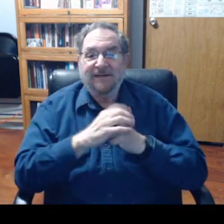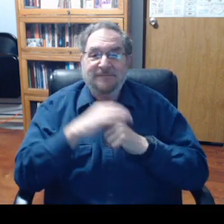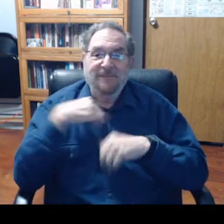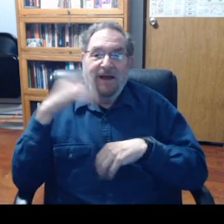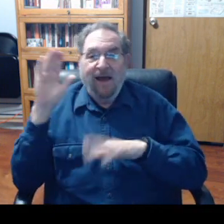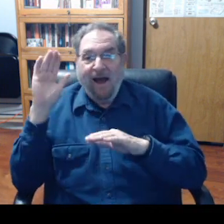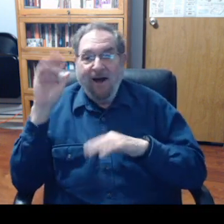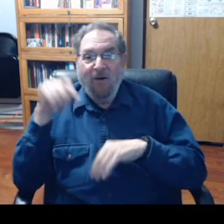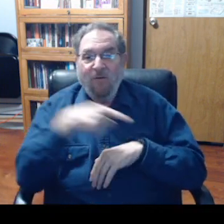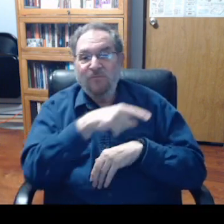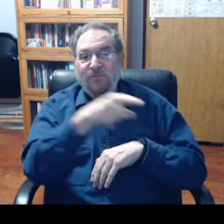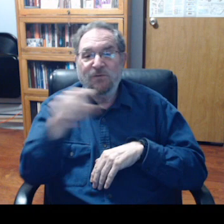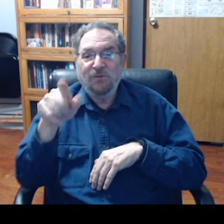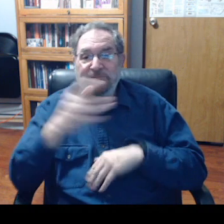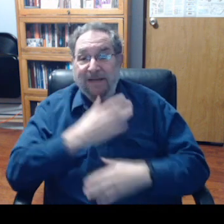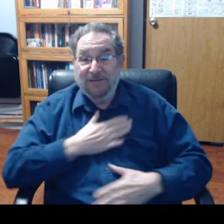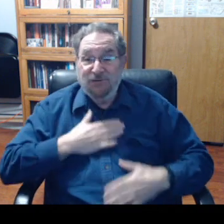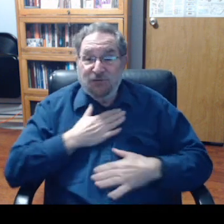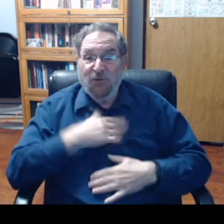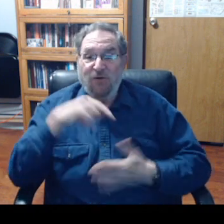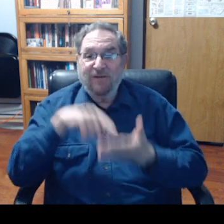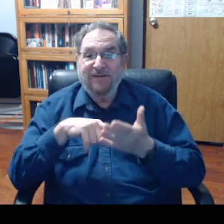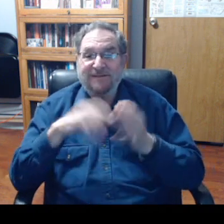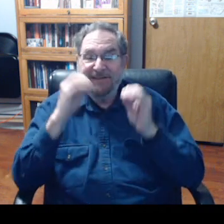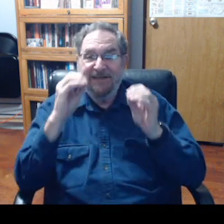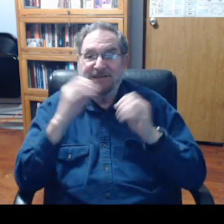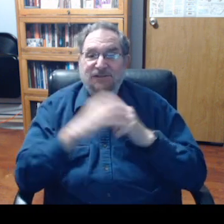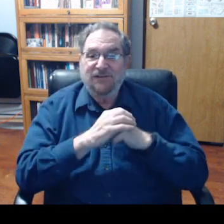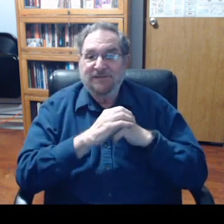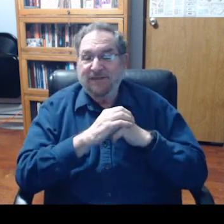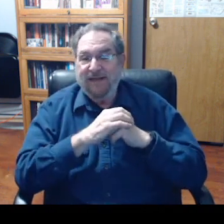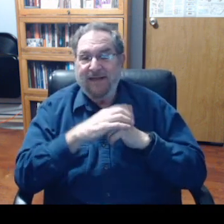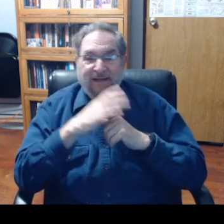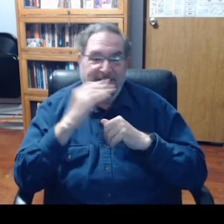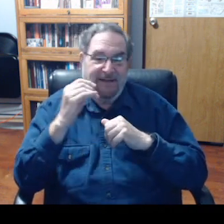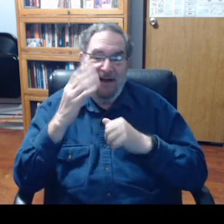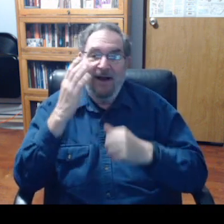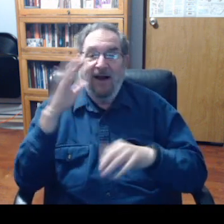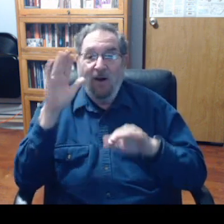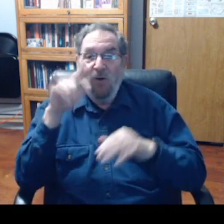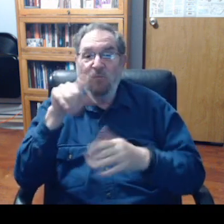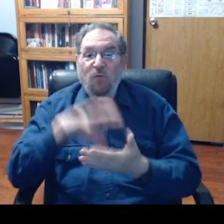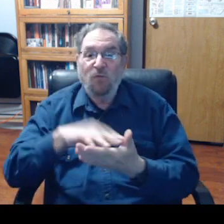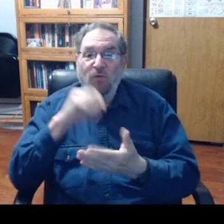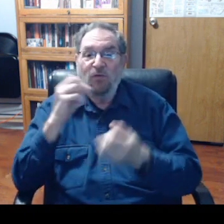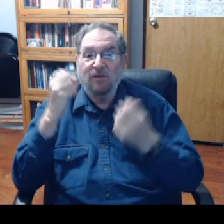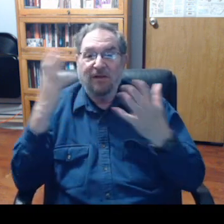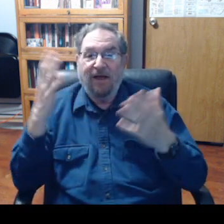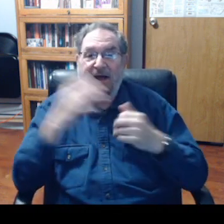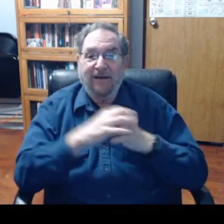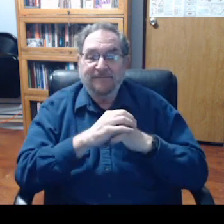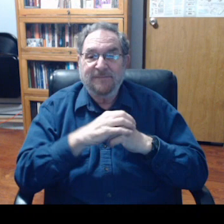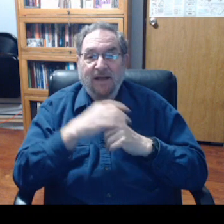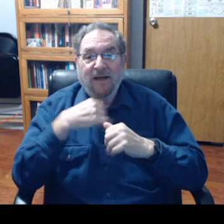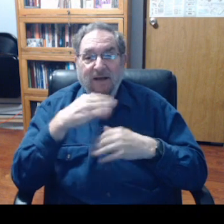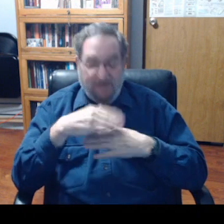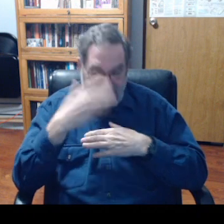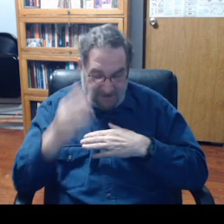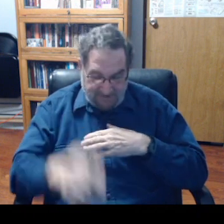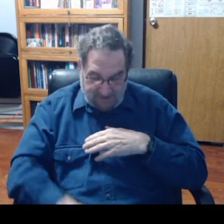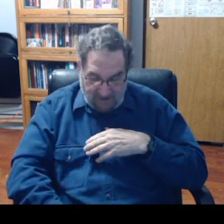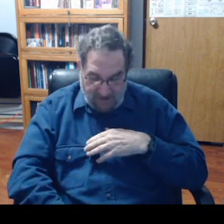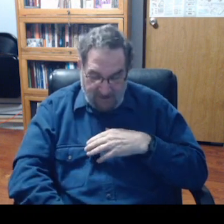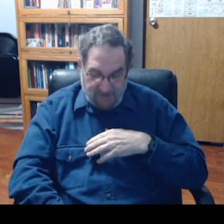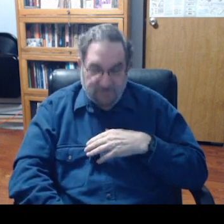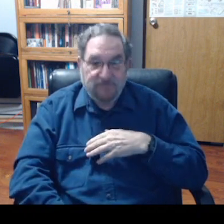That's it. I hope you enjoyed the teaching, and I hope you learned a lot.